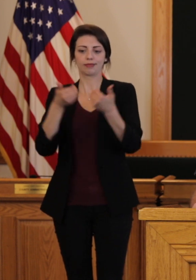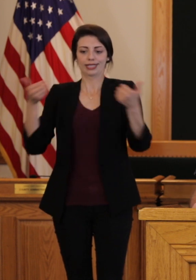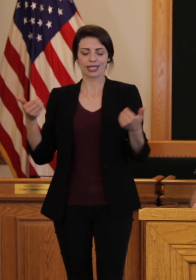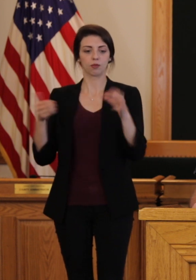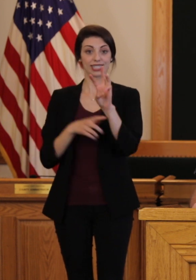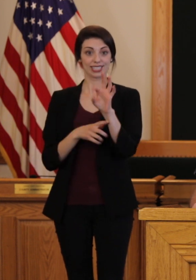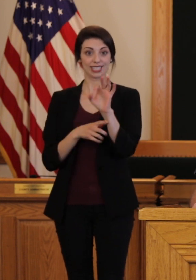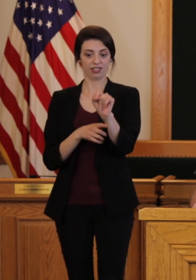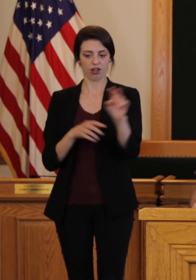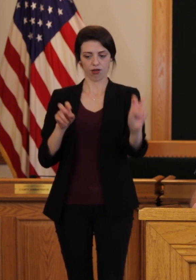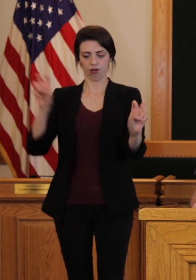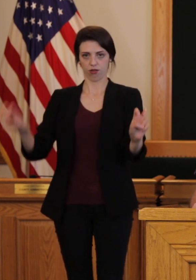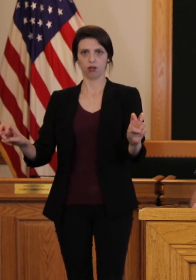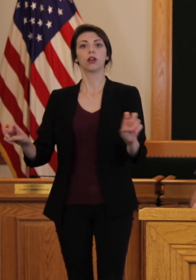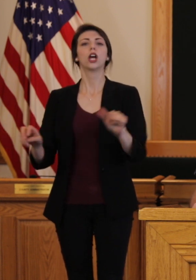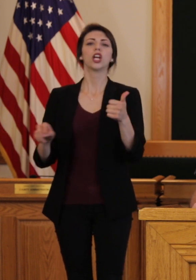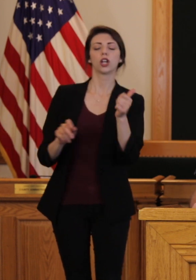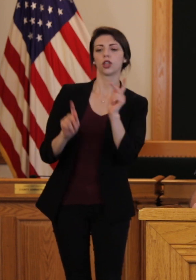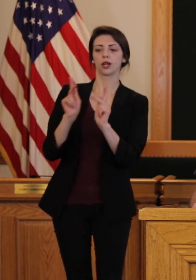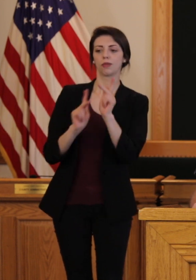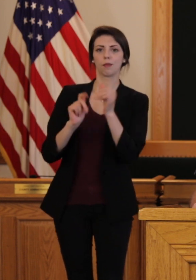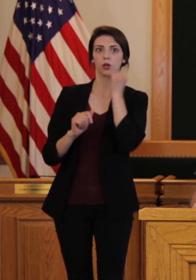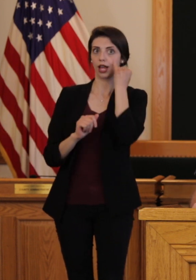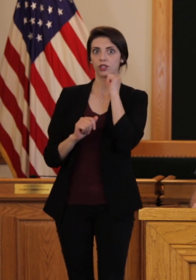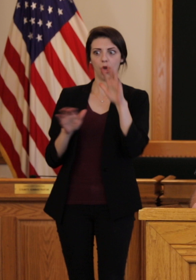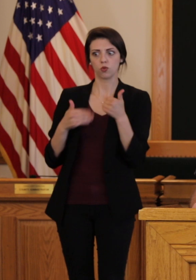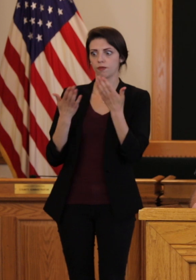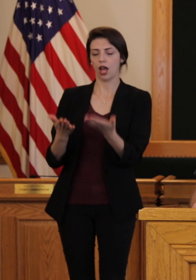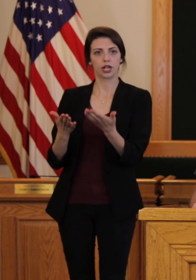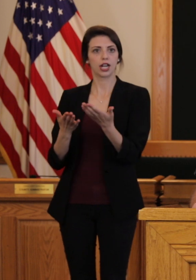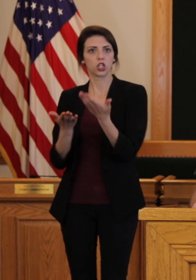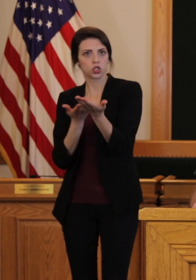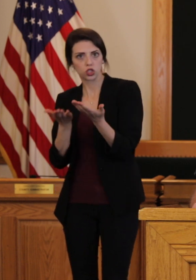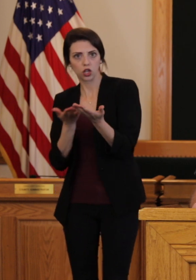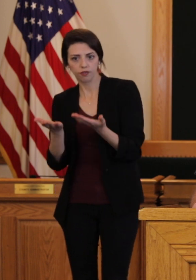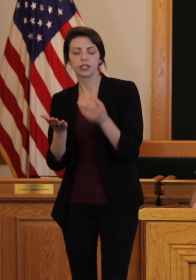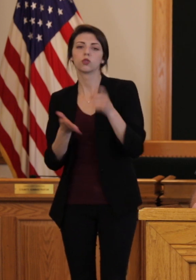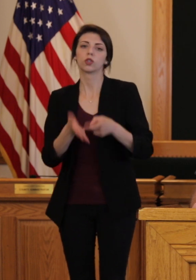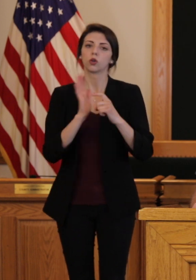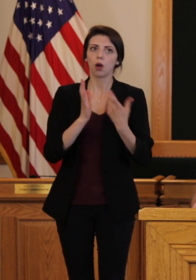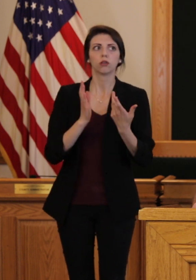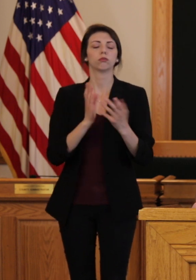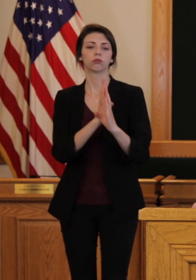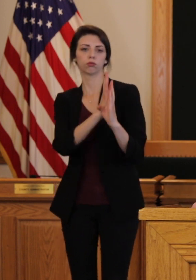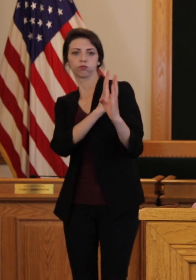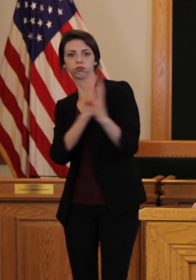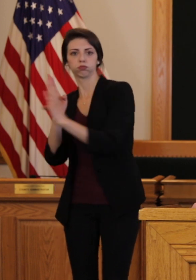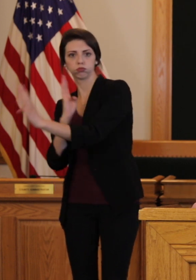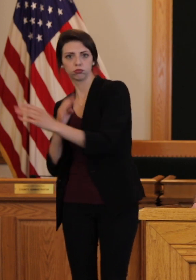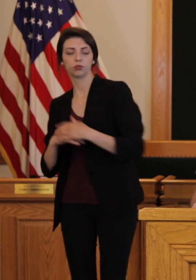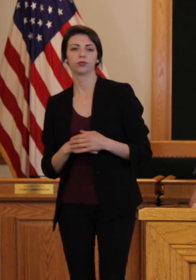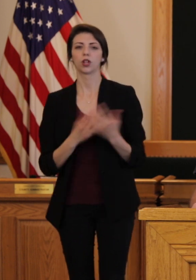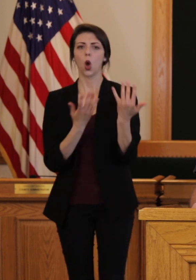each other and other employees not providing the service unless physical barriers are installed. Waiting rooms are closed